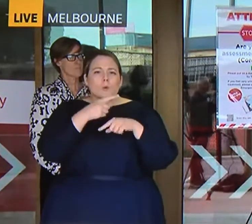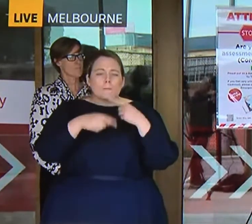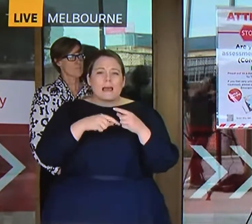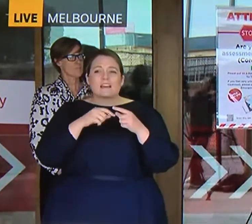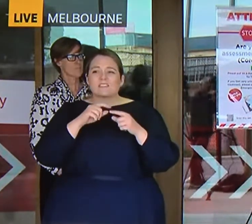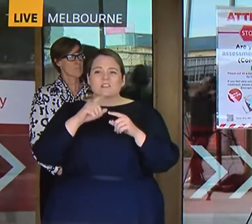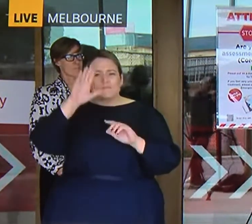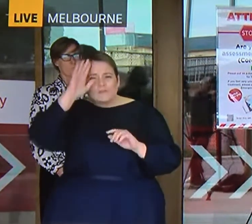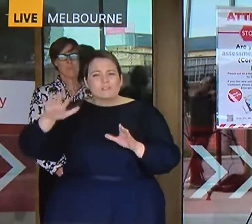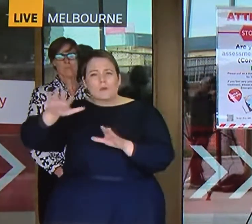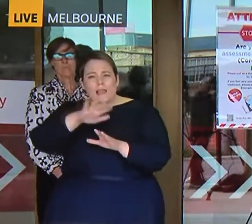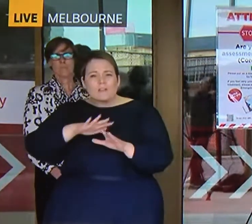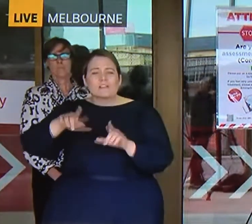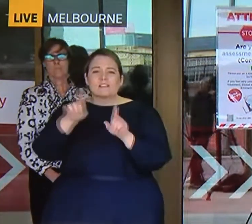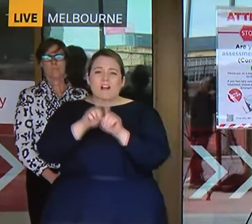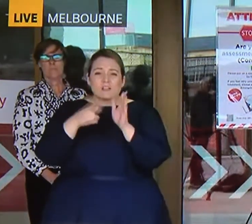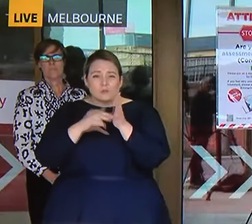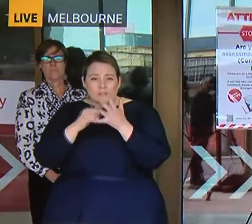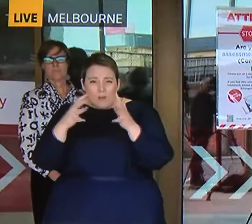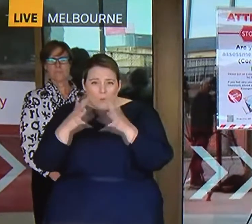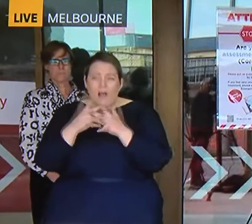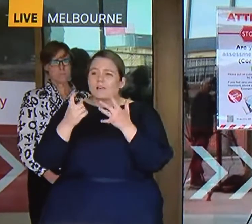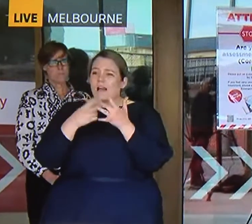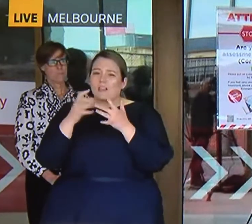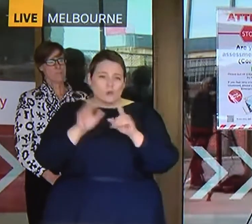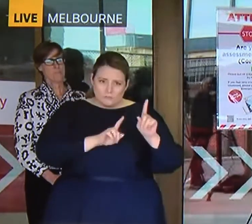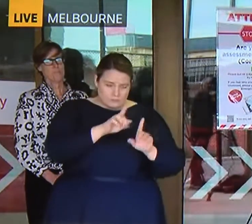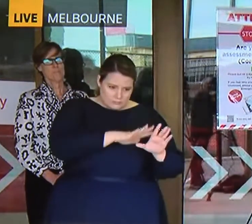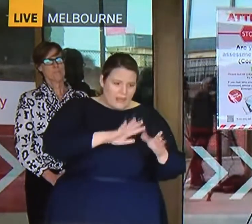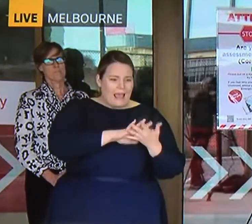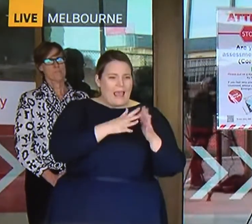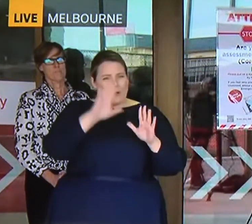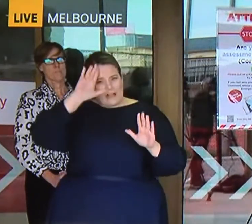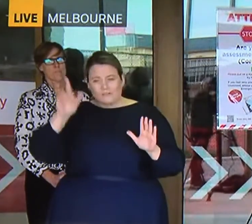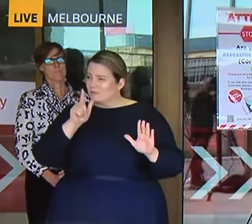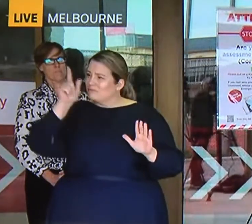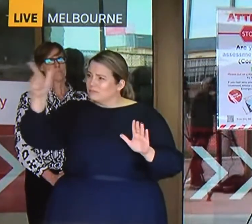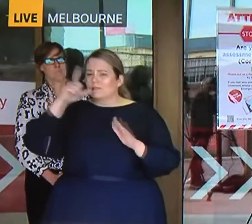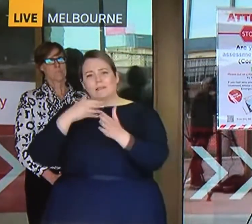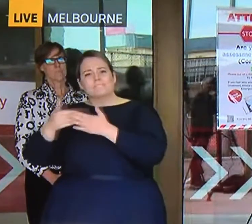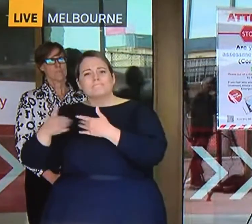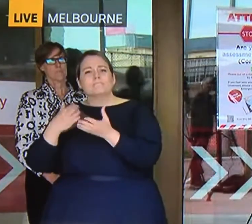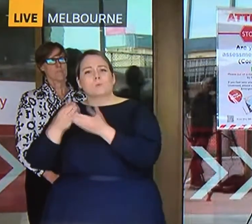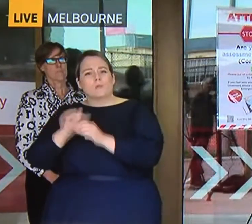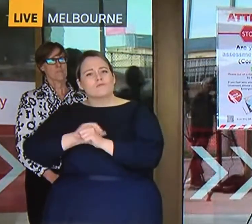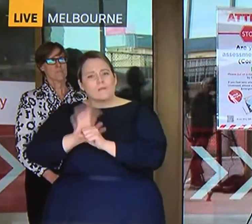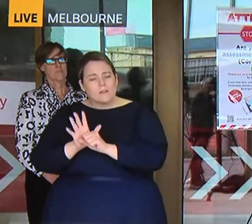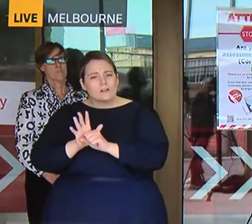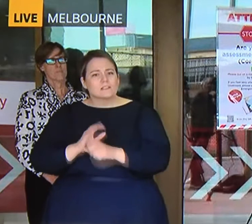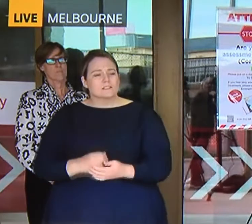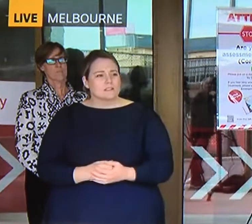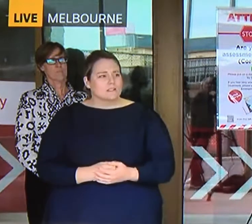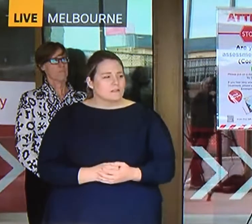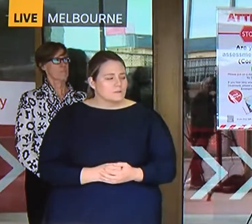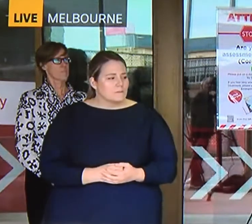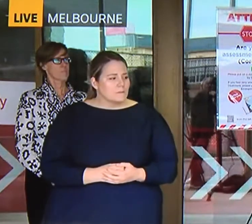In South Wales, yesterday, the first death outside of Sydney was Orange. A lot of these hospitals have ICUs, so